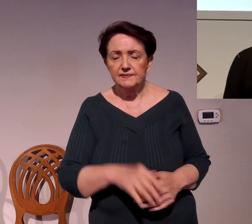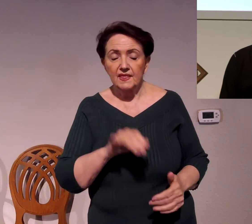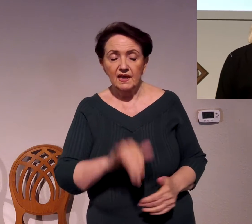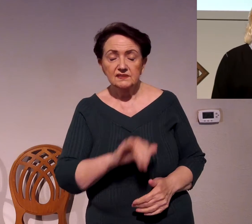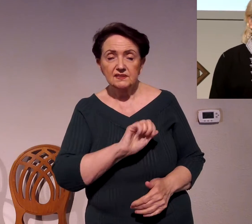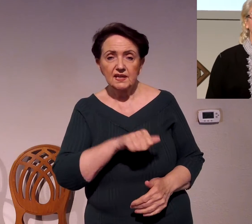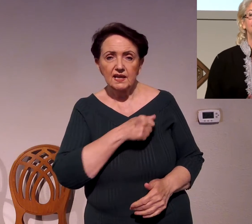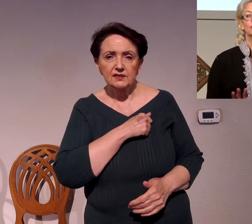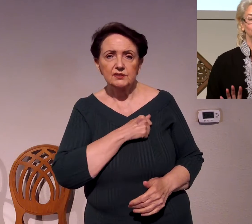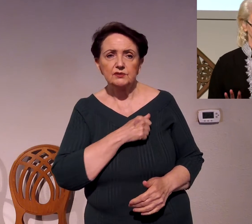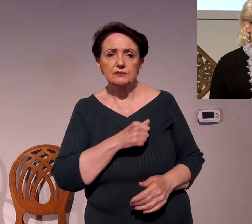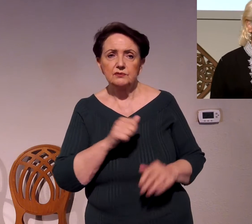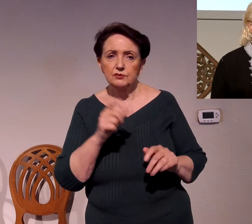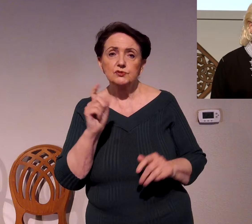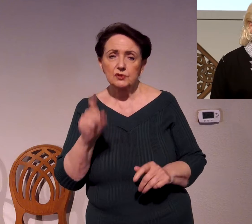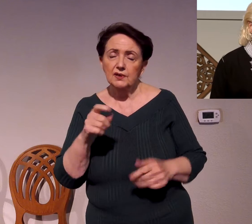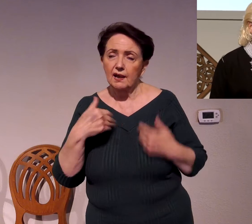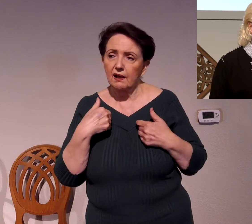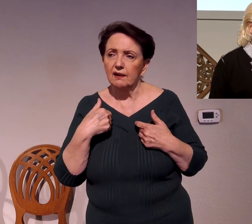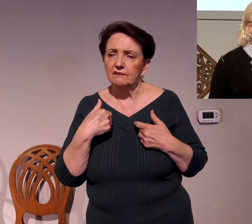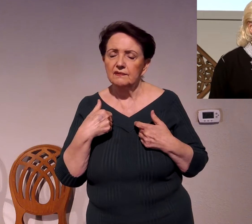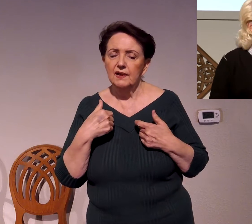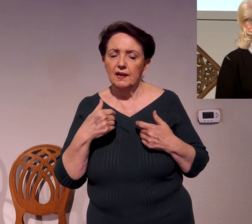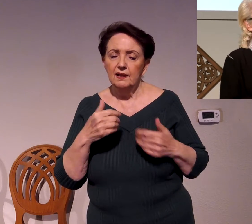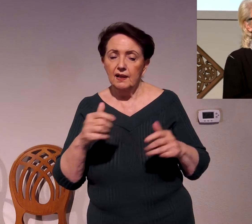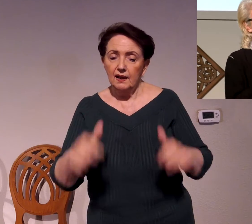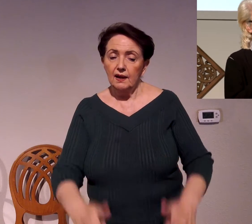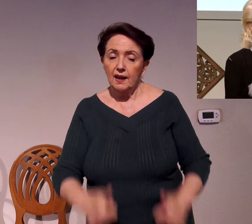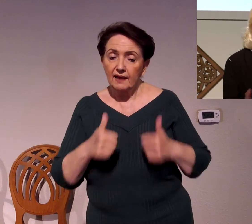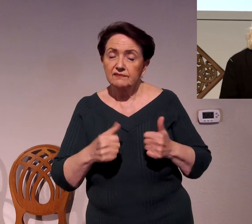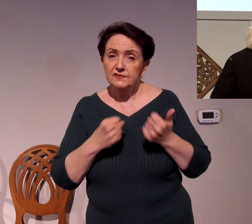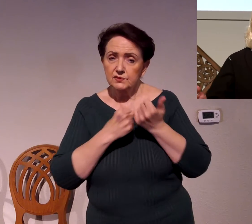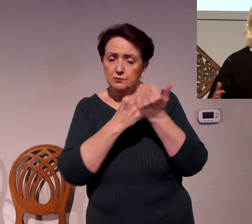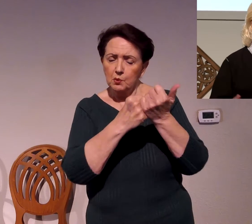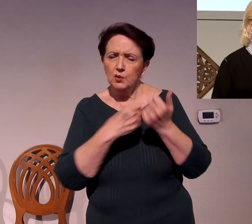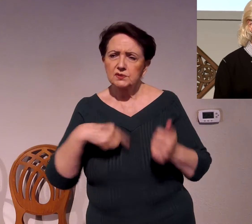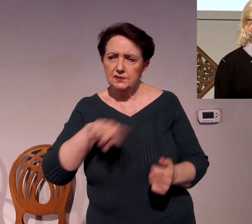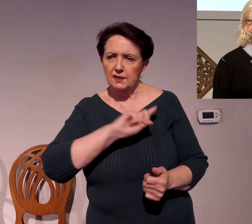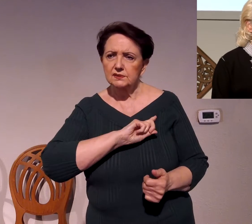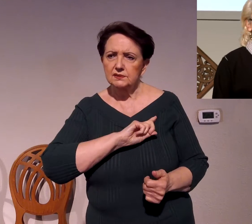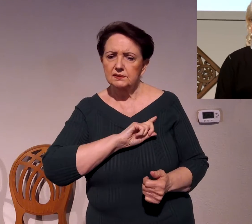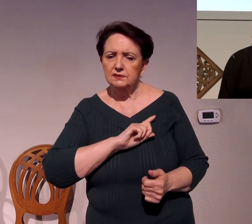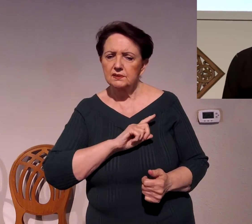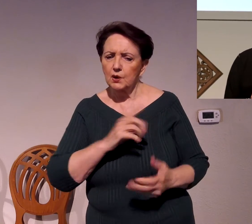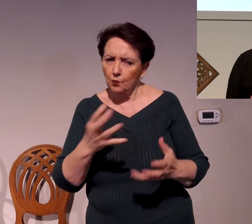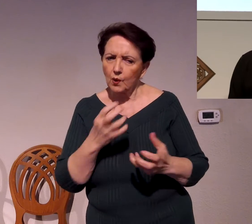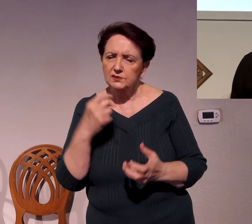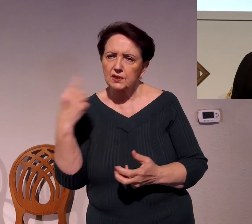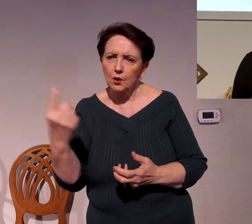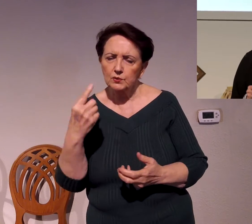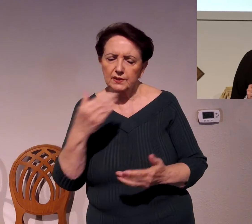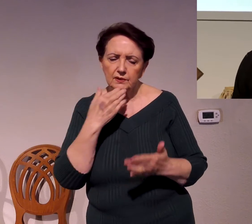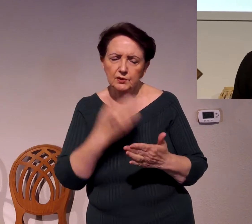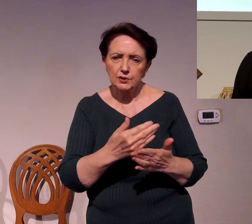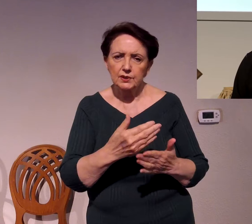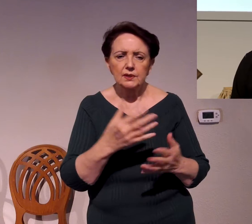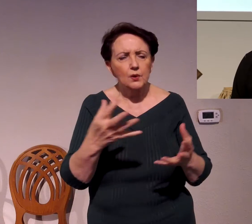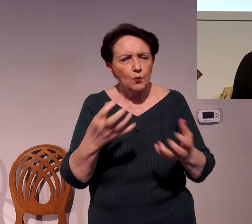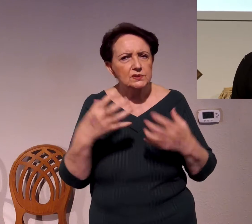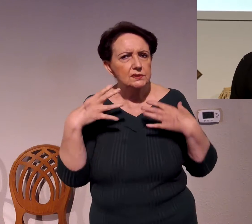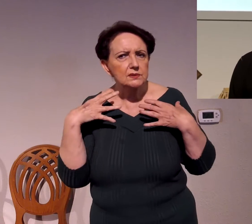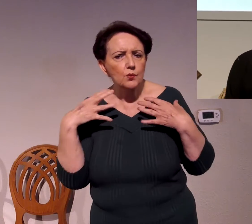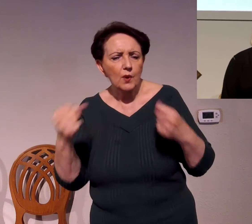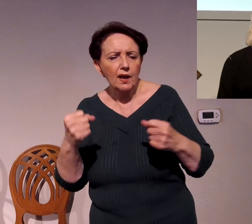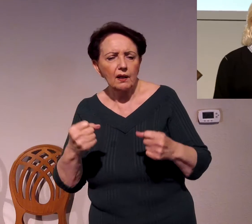should assume, that life holds nothing against us. It desires only our good. It wants us to be well, happy,